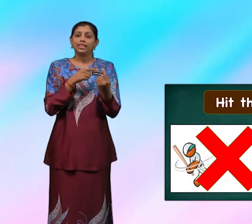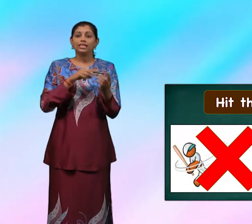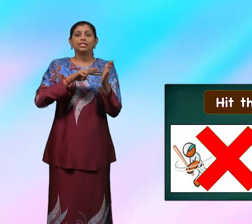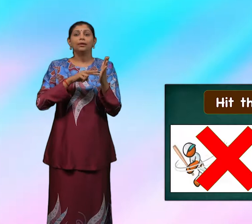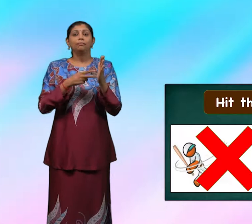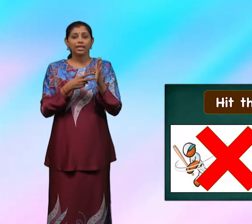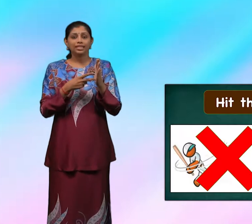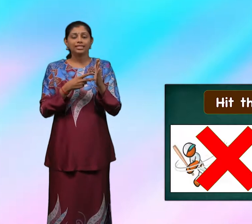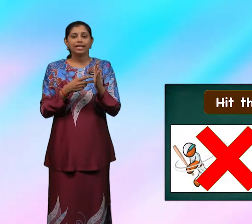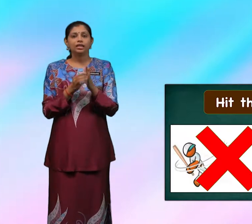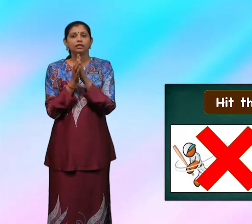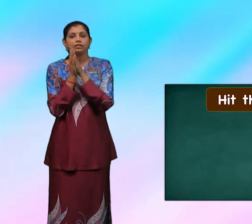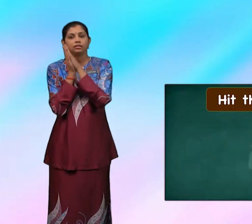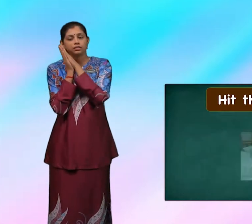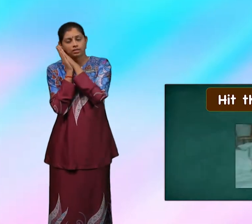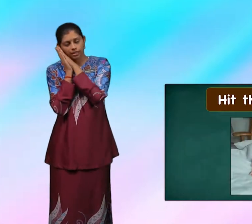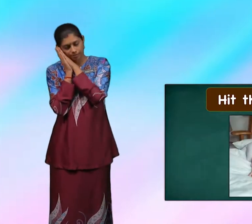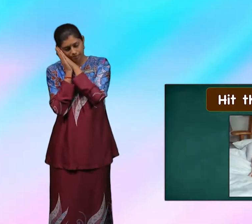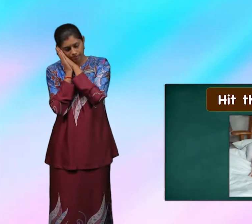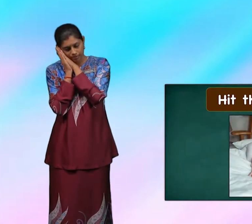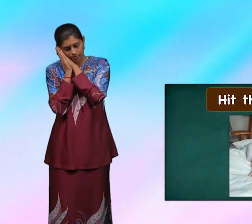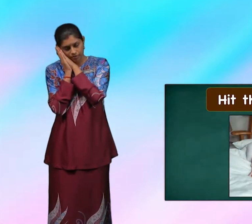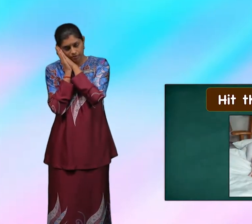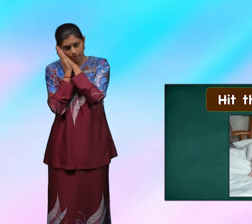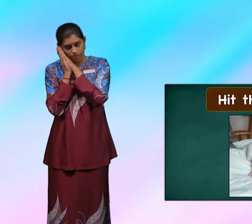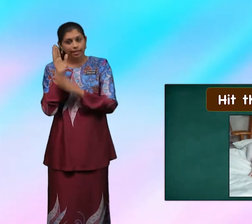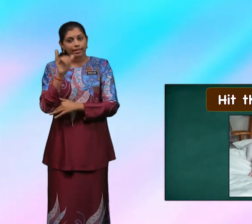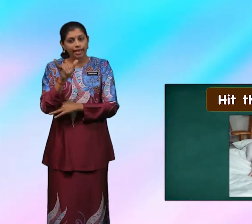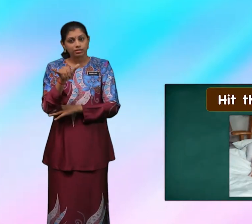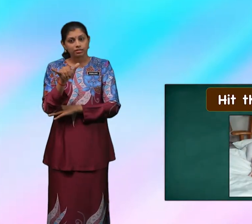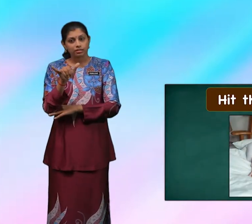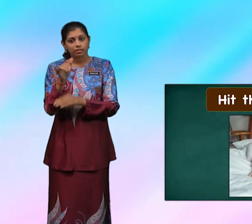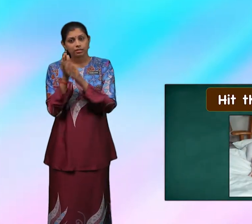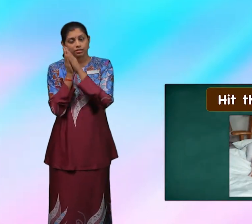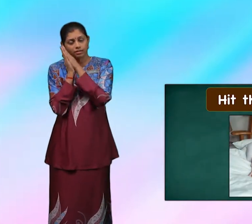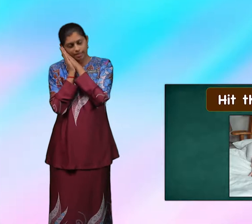This means sleep. Yes, sleep.